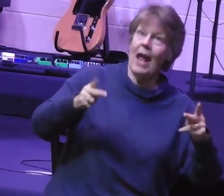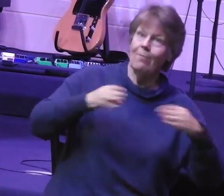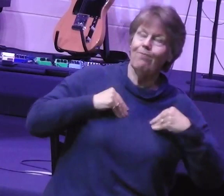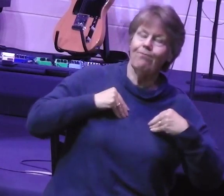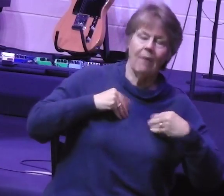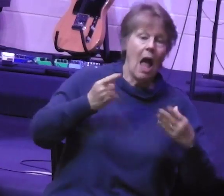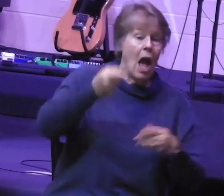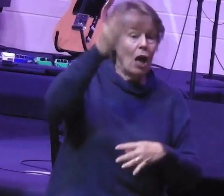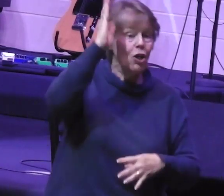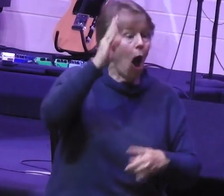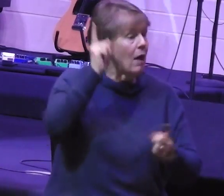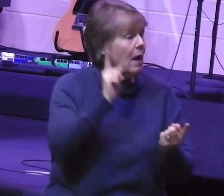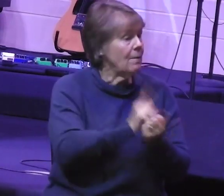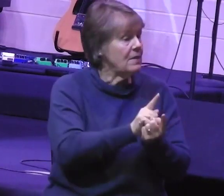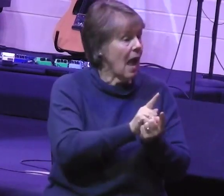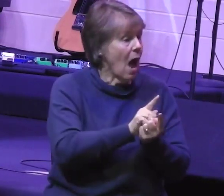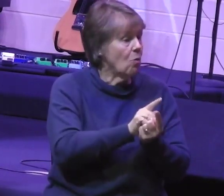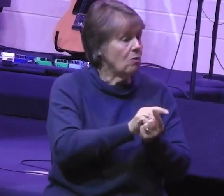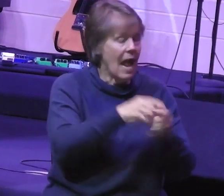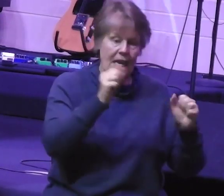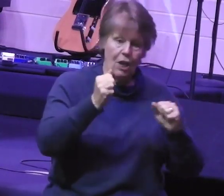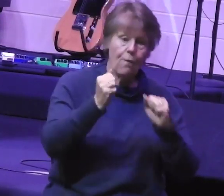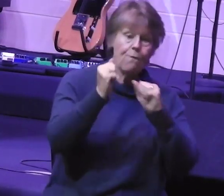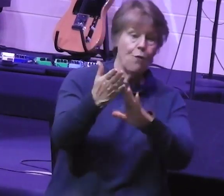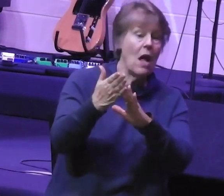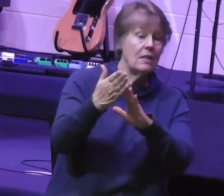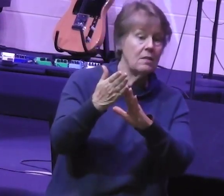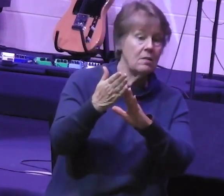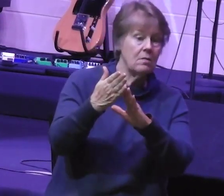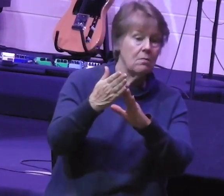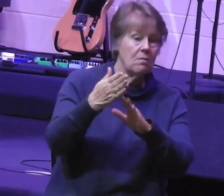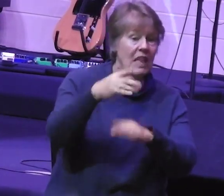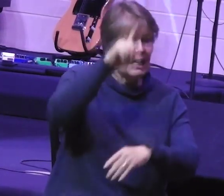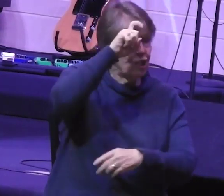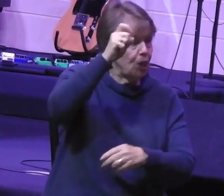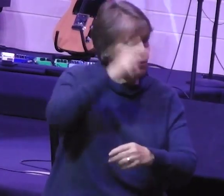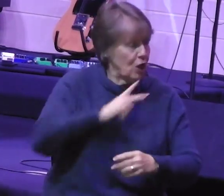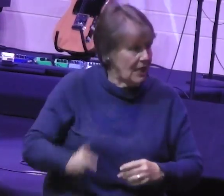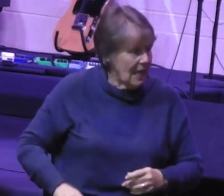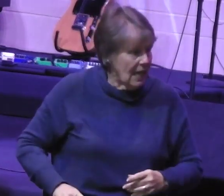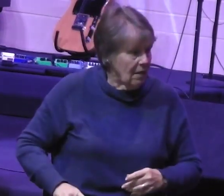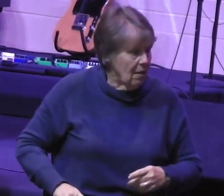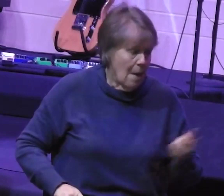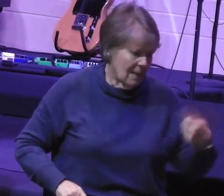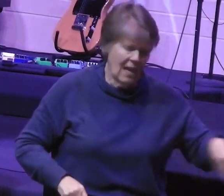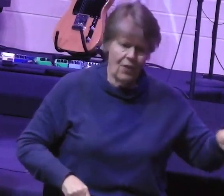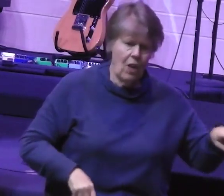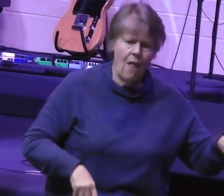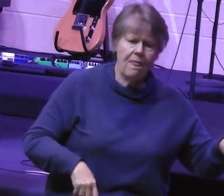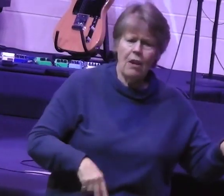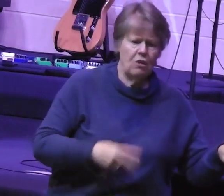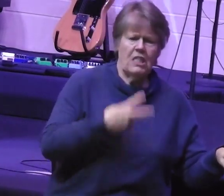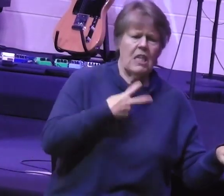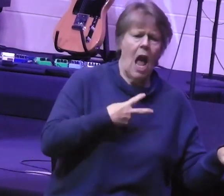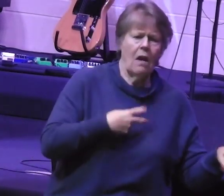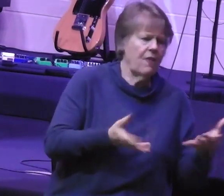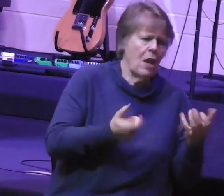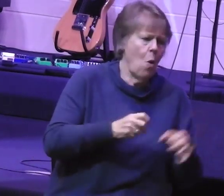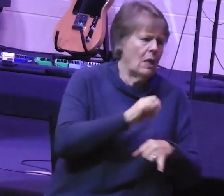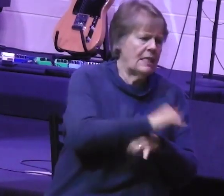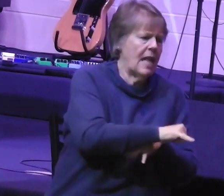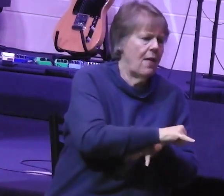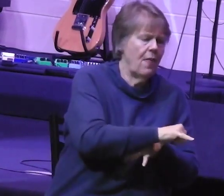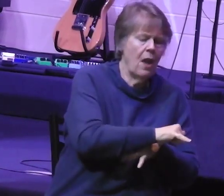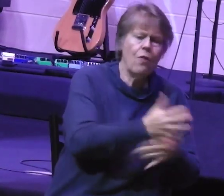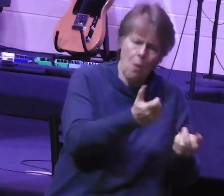and he confronts Pharaoh, because the Israelites who are stuck, just like when we're stuck, they don't want to stay stuck. They want to find freedom. So God comes down,